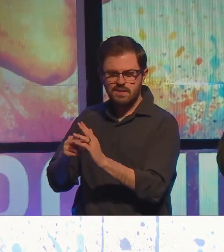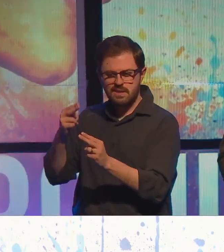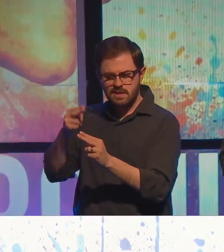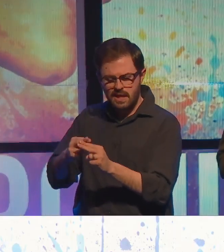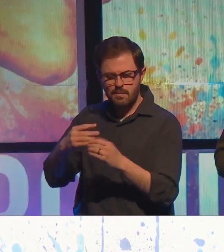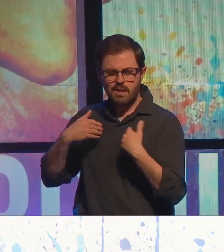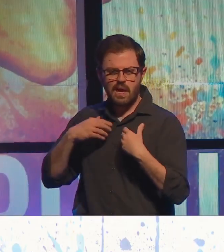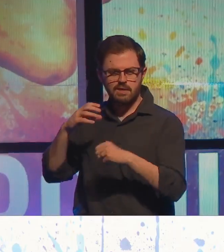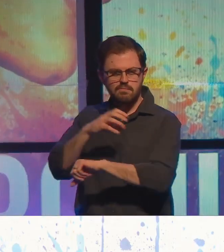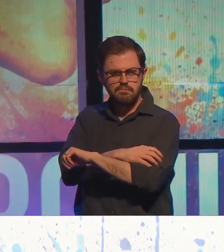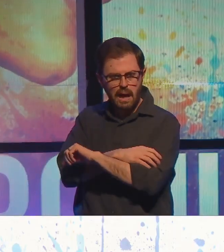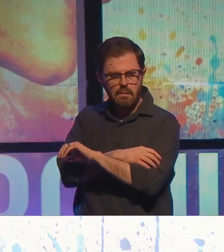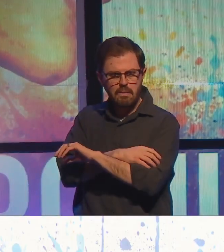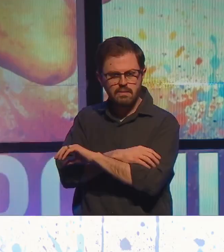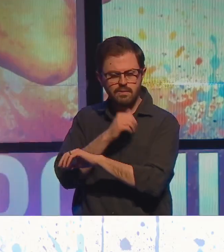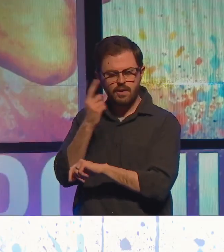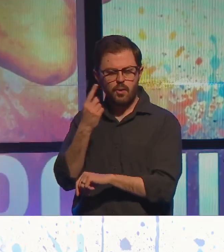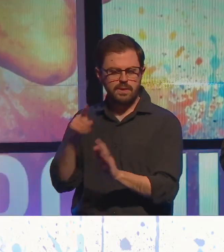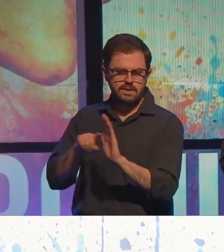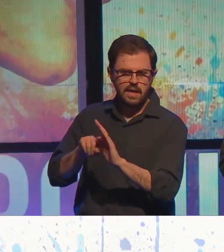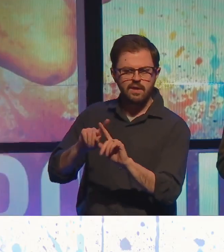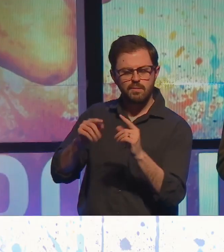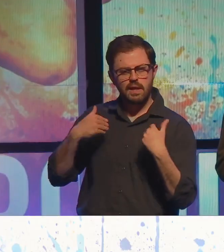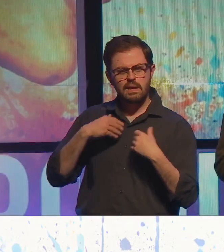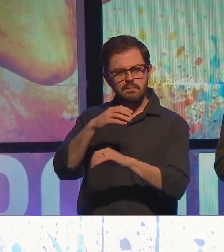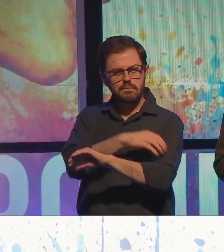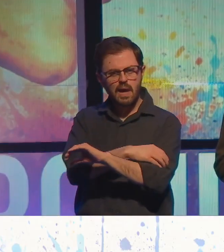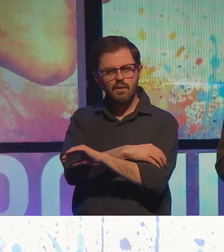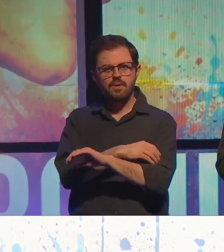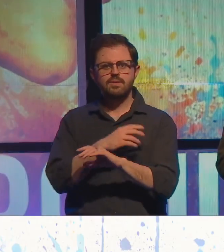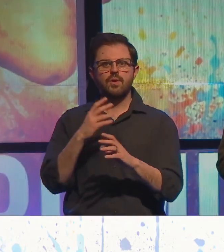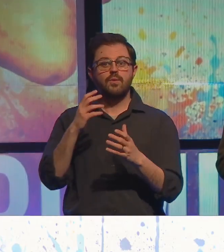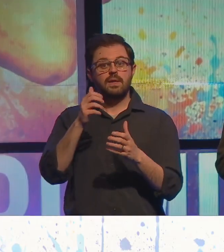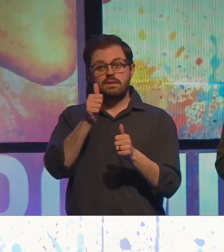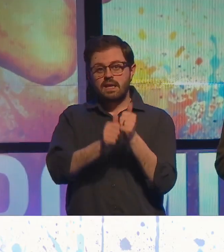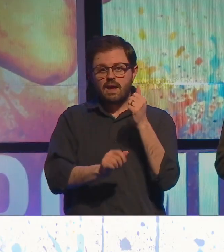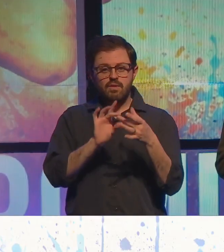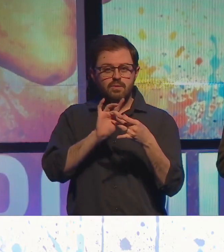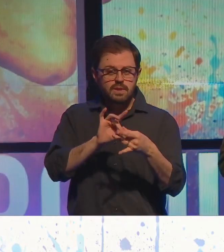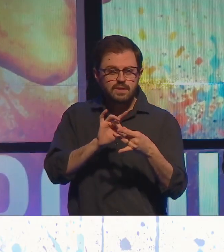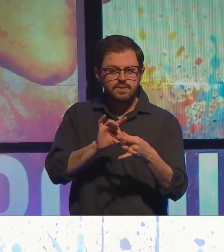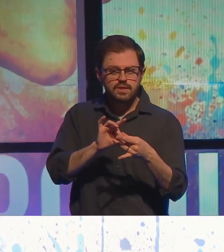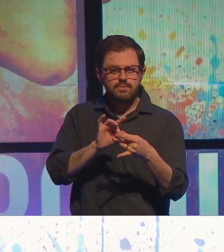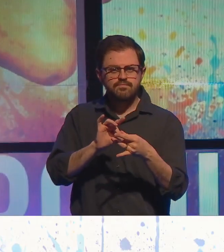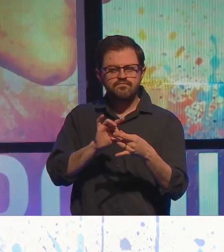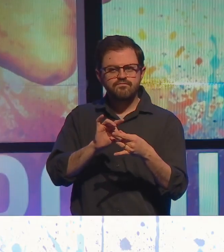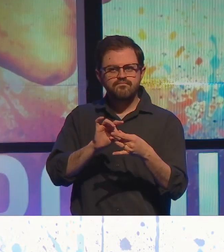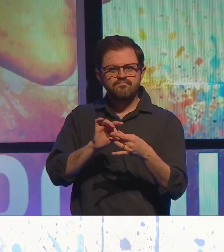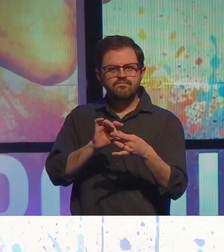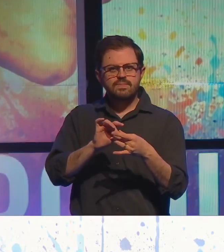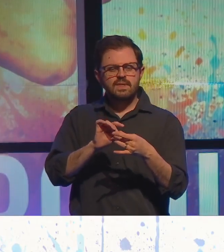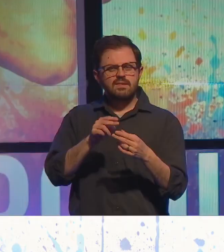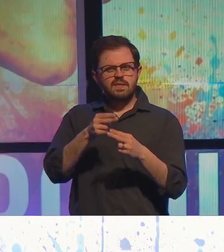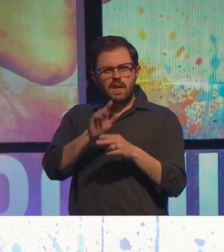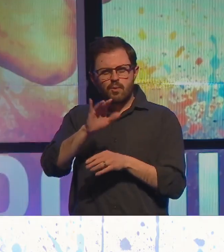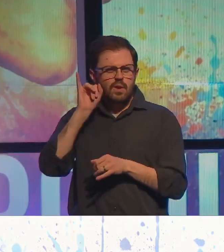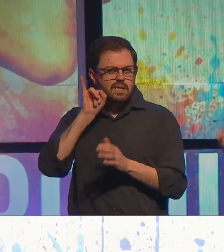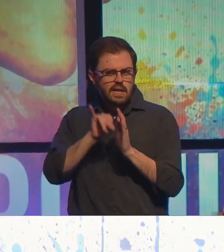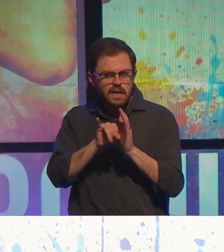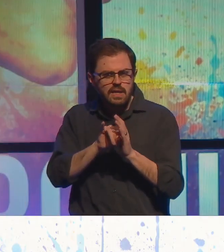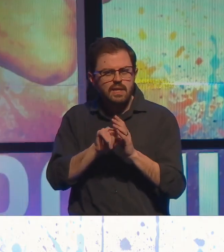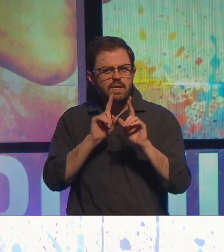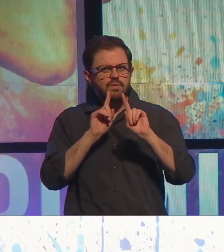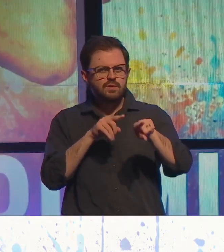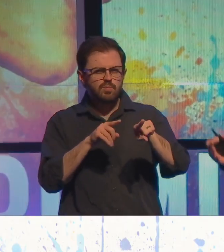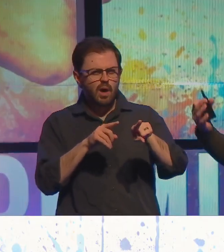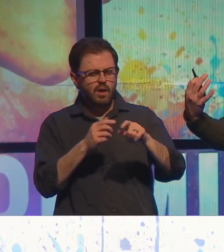to respond from your sacred identity, not your sacred wound. Let your wounds become sacred. Let them